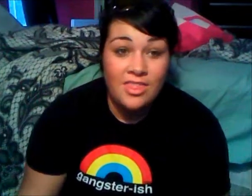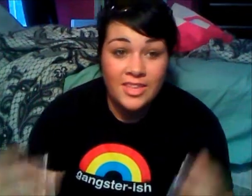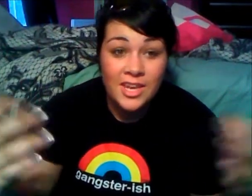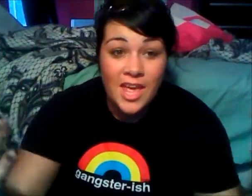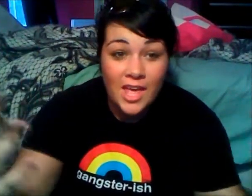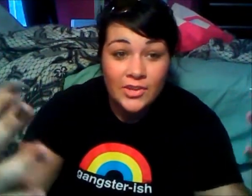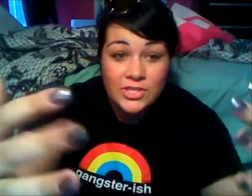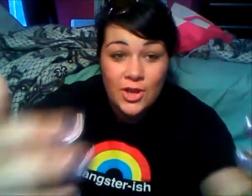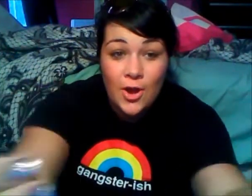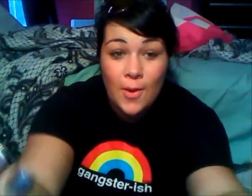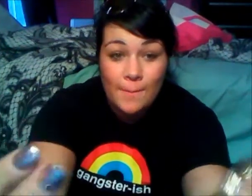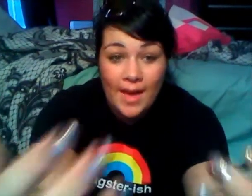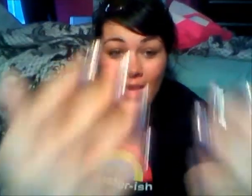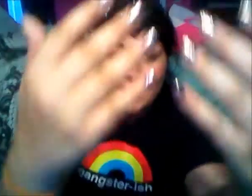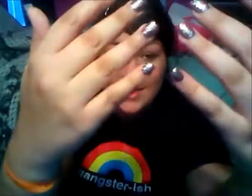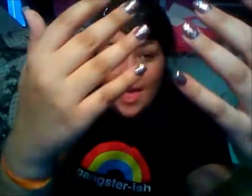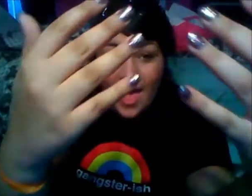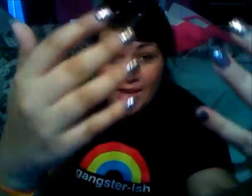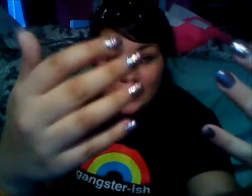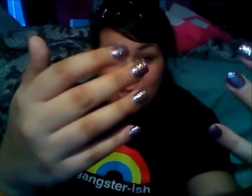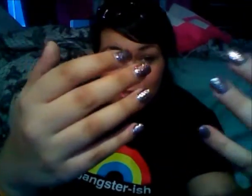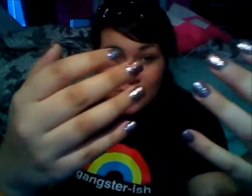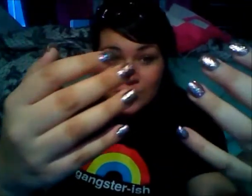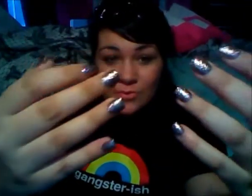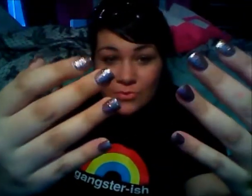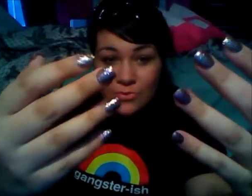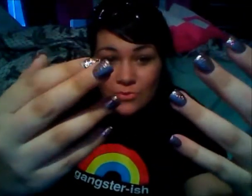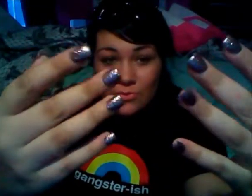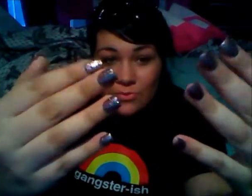The nails are back in action.